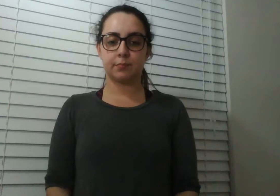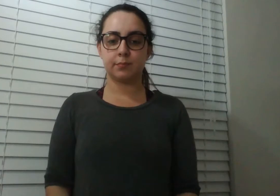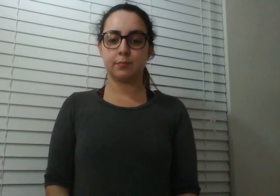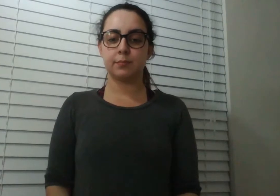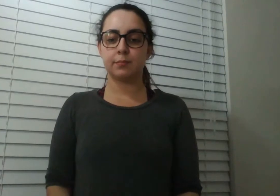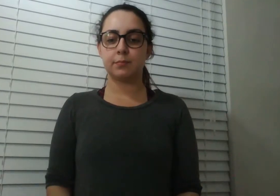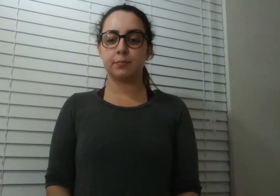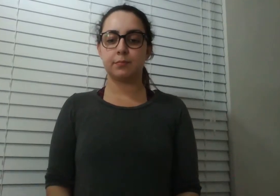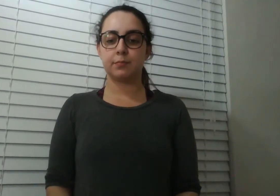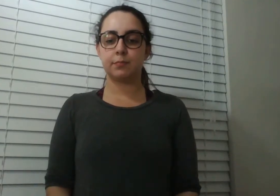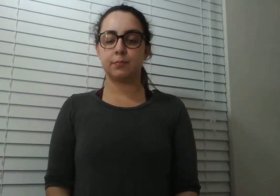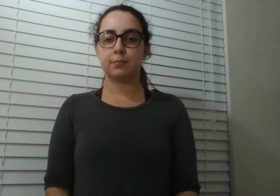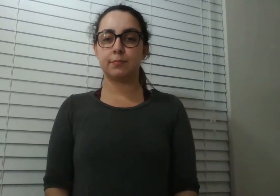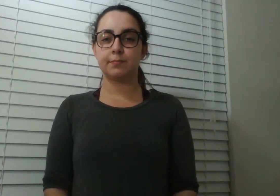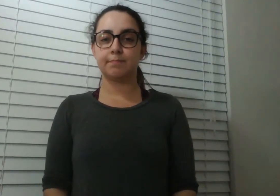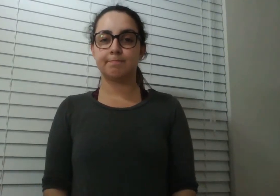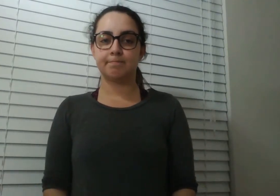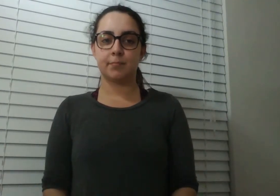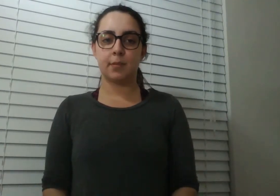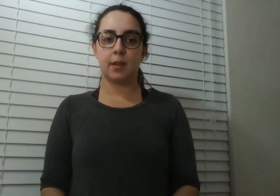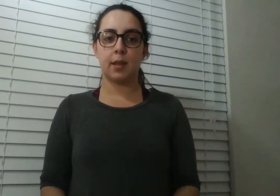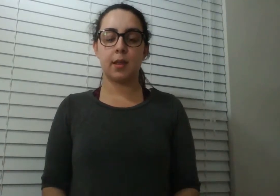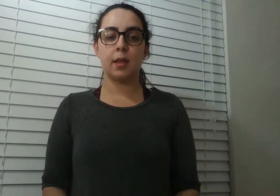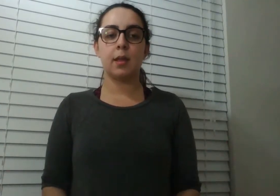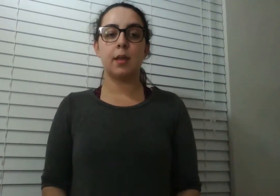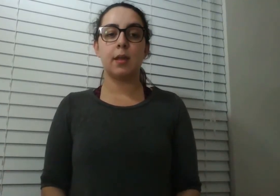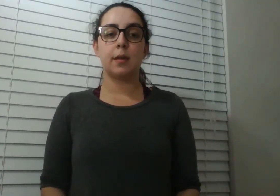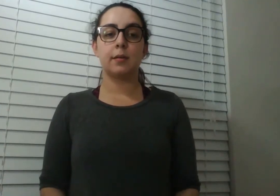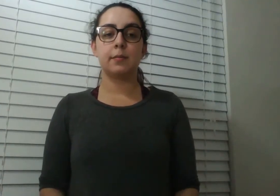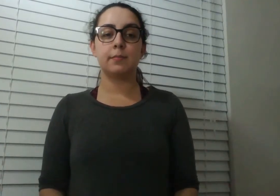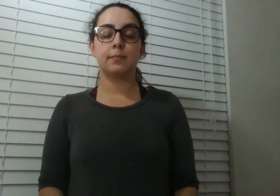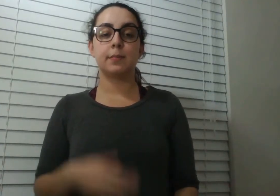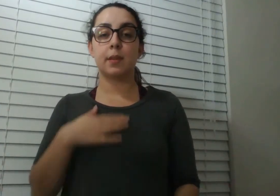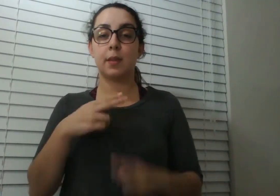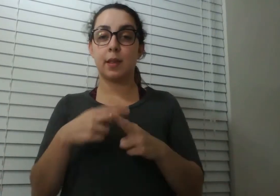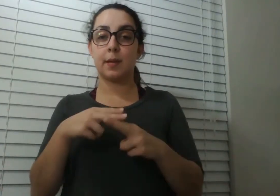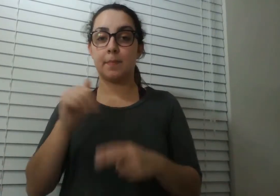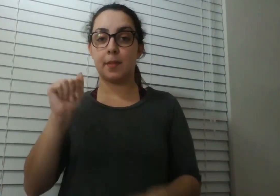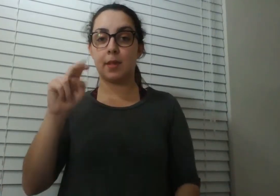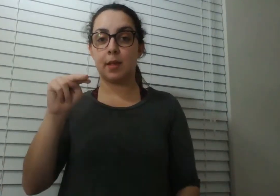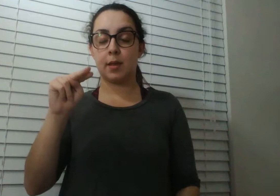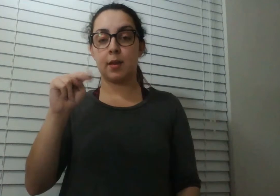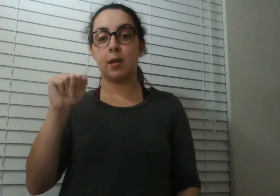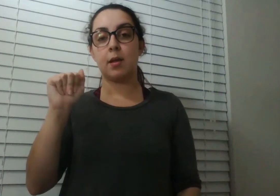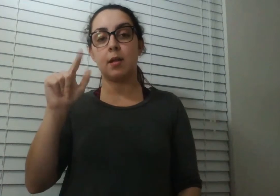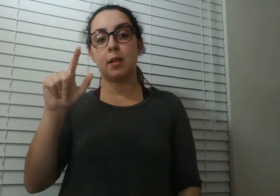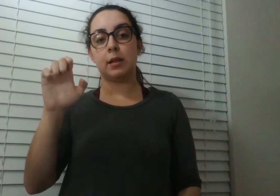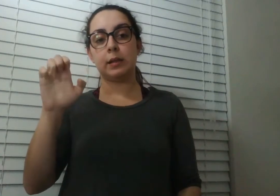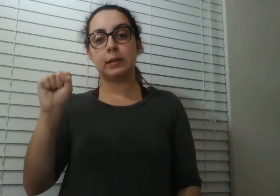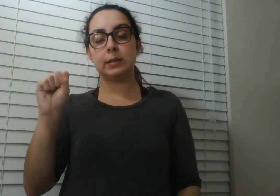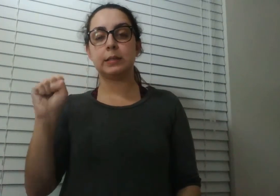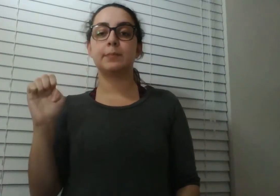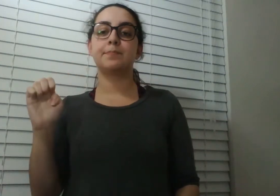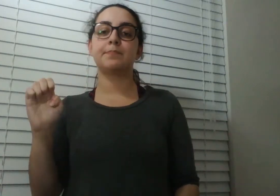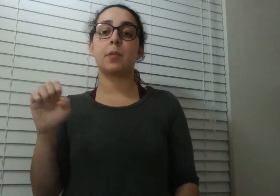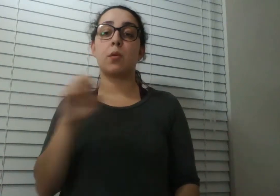My name's Annalise, and I'm calling right before going to bed in Des Moines, Iowa. Radiolab is supported in part by the Alfred P.